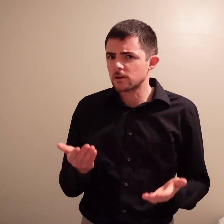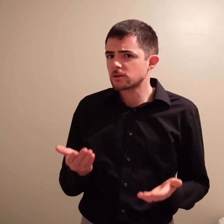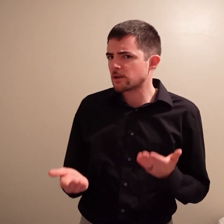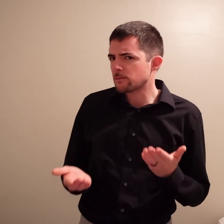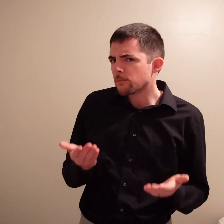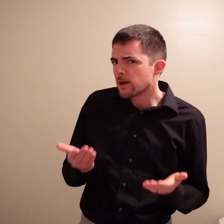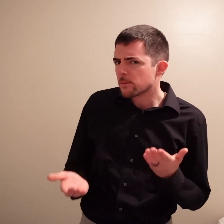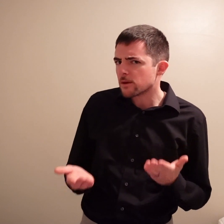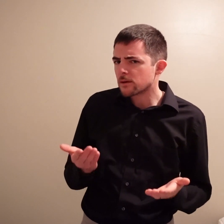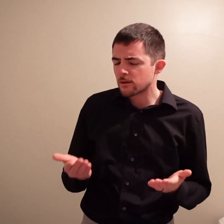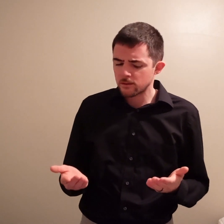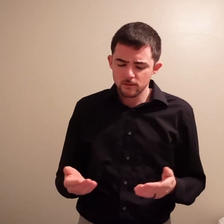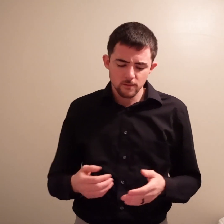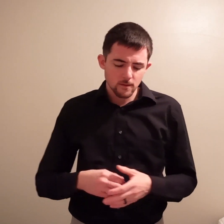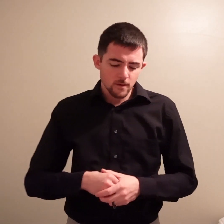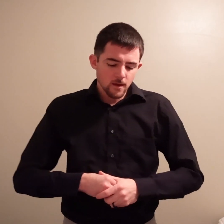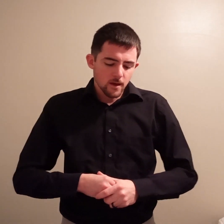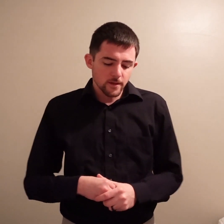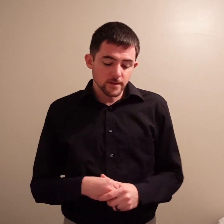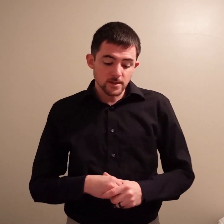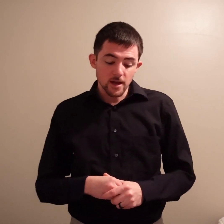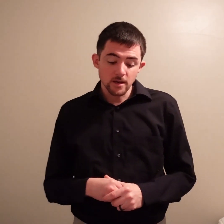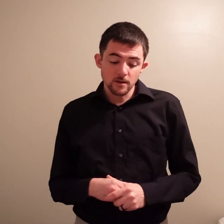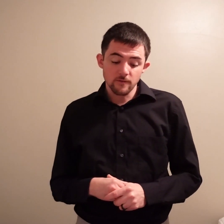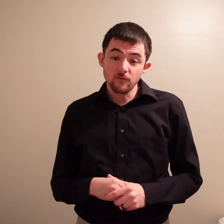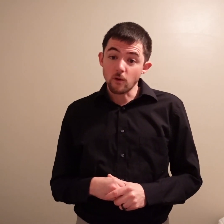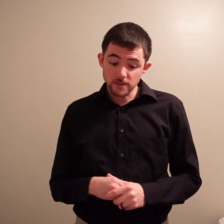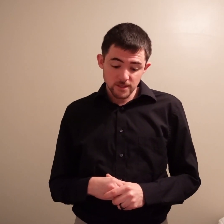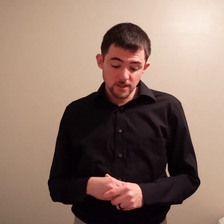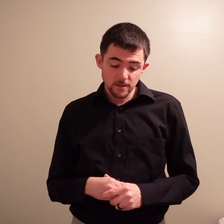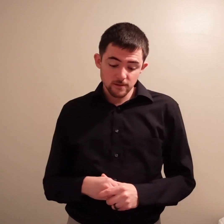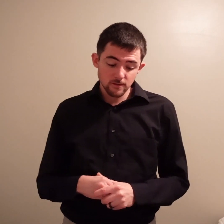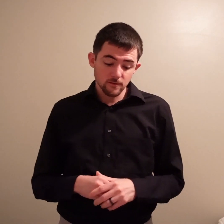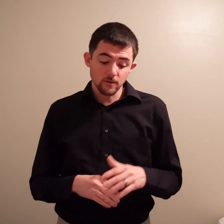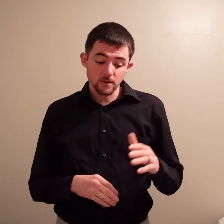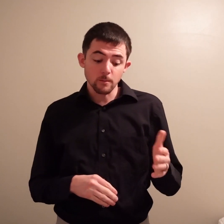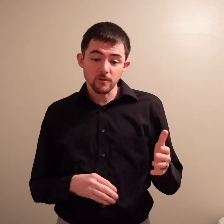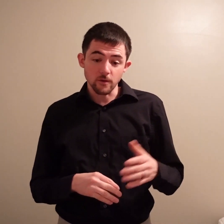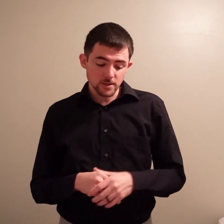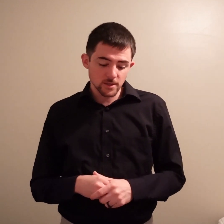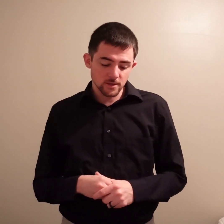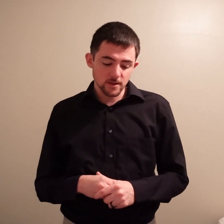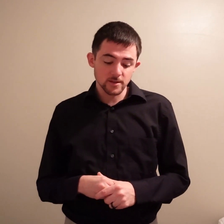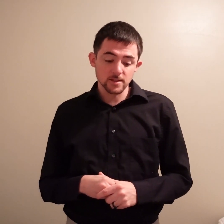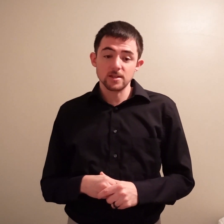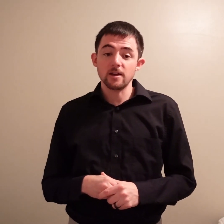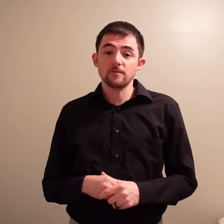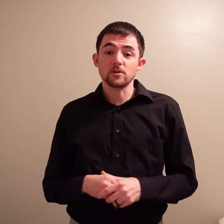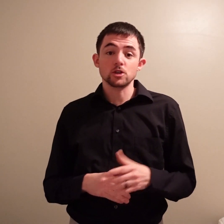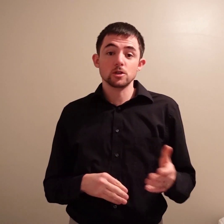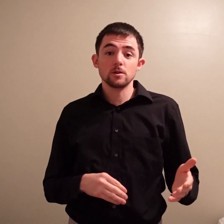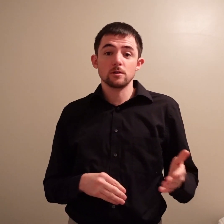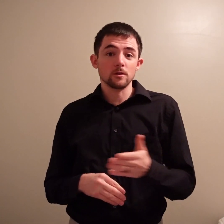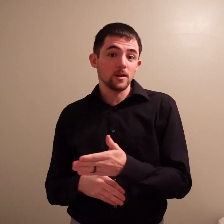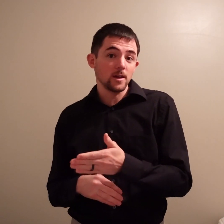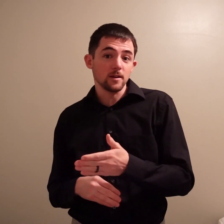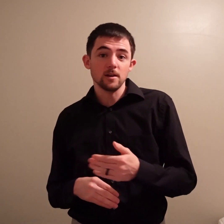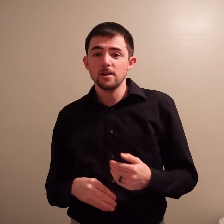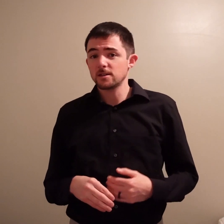Say, maybe. The sign 14, for number 14, is the sign for should or need. To